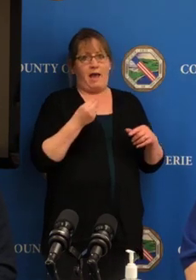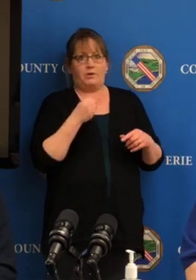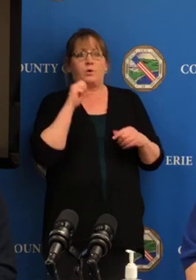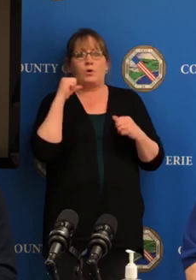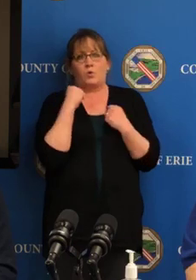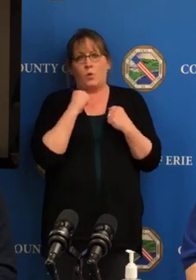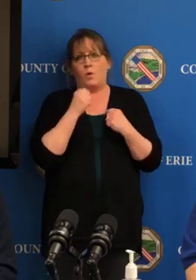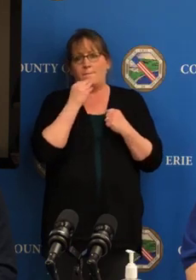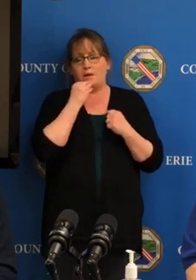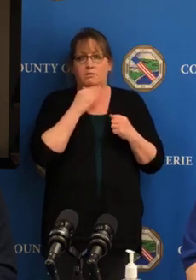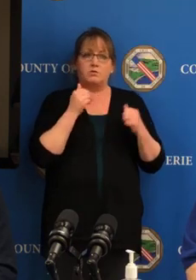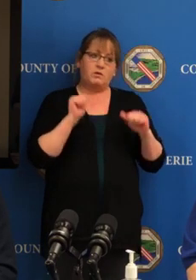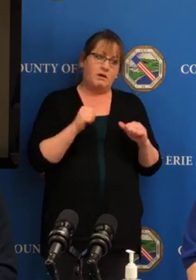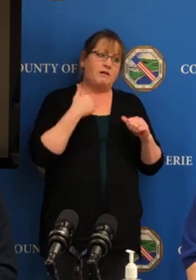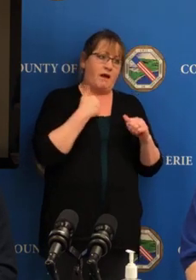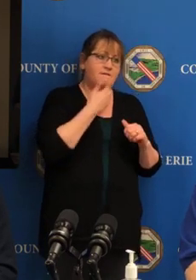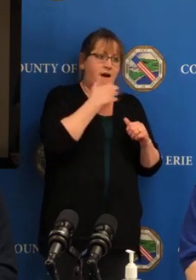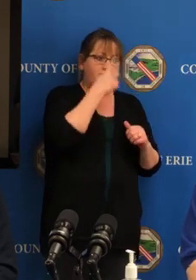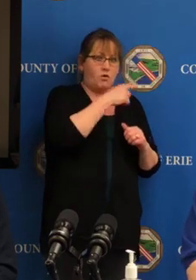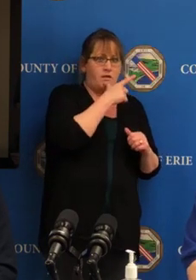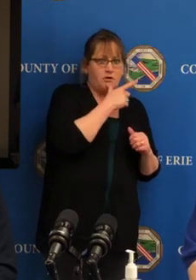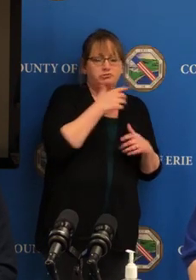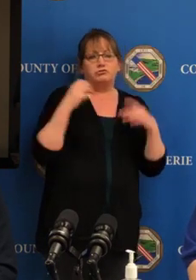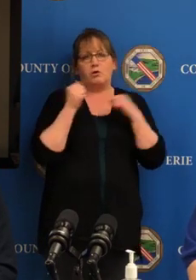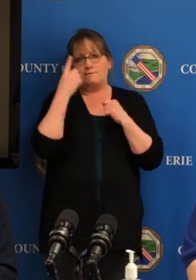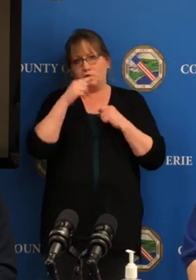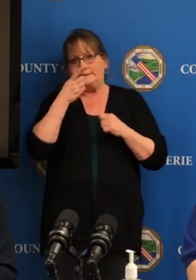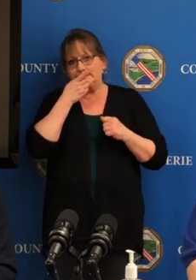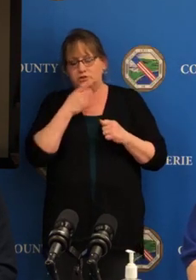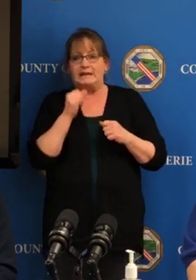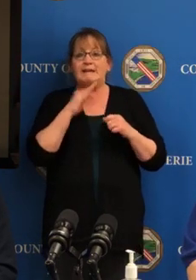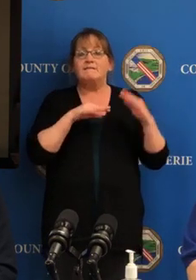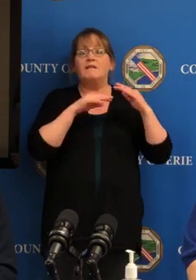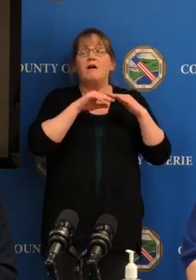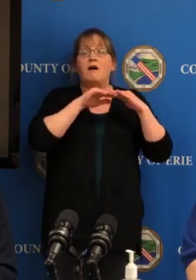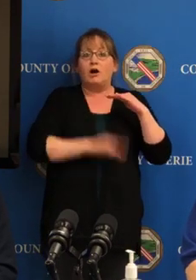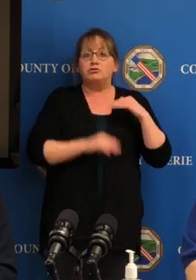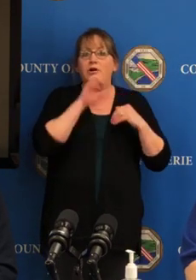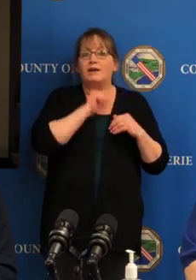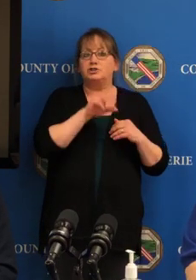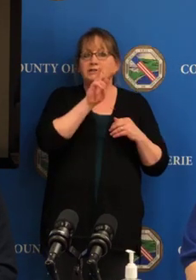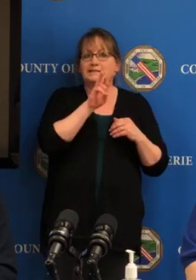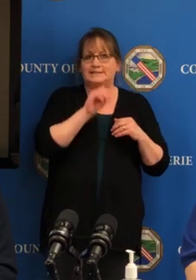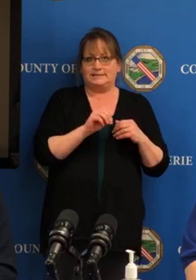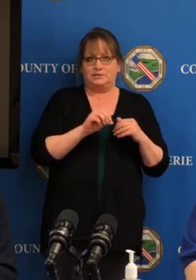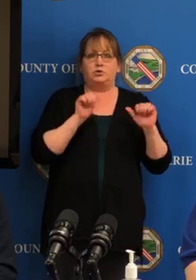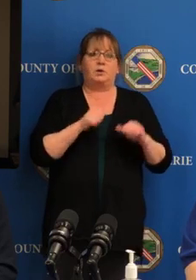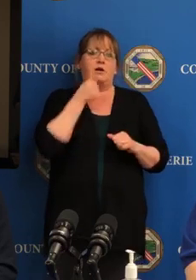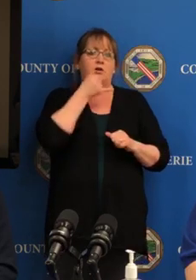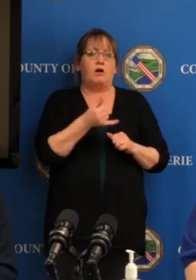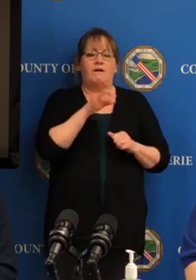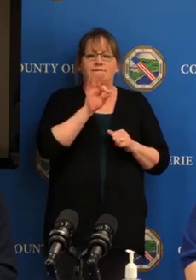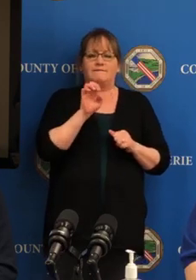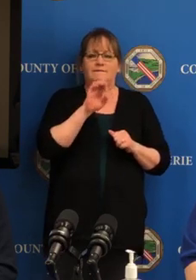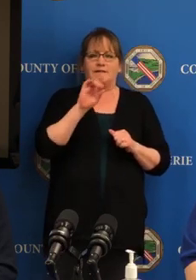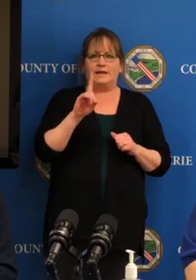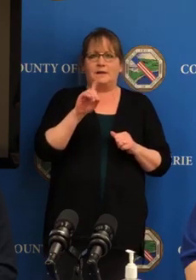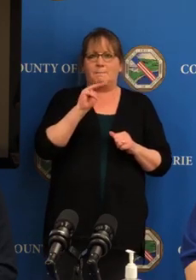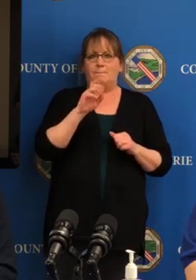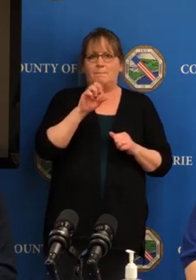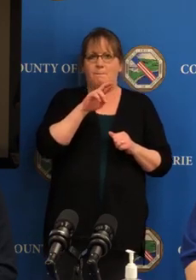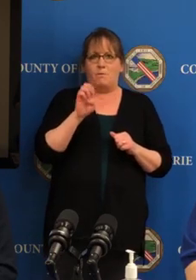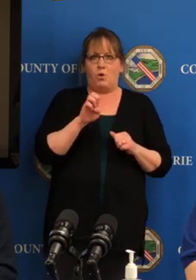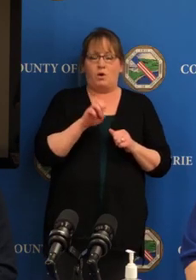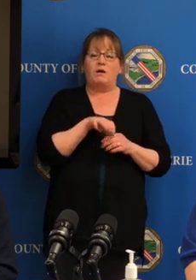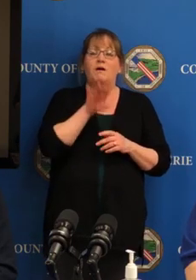for dinner. Those who are under age 60, you can call Feed-More Western New York directly, and that number